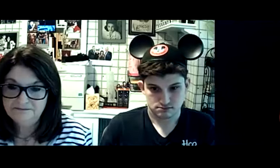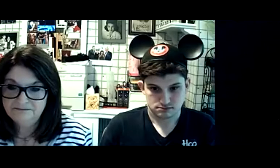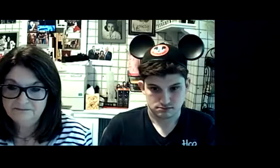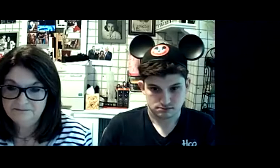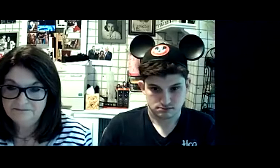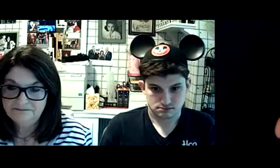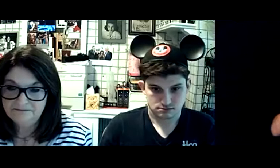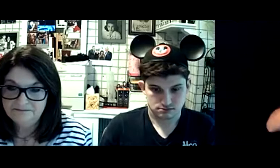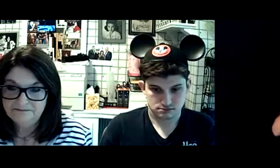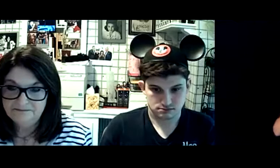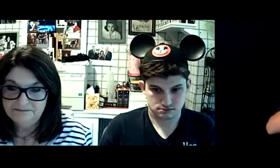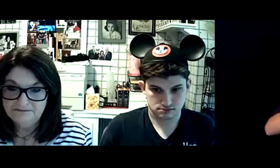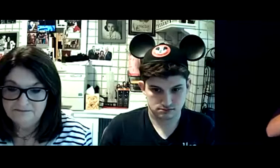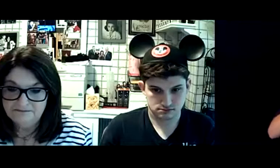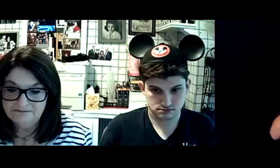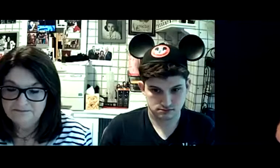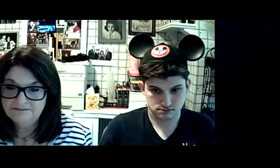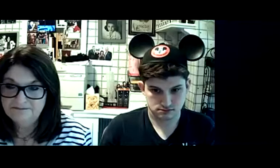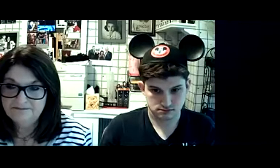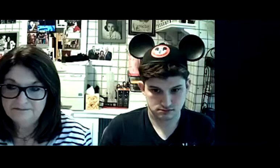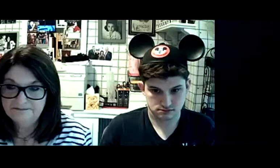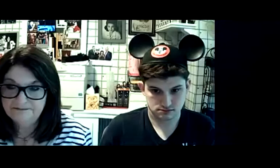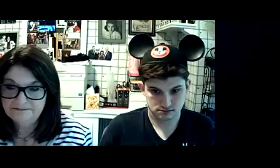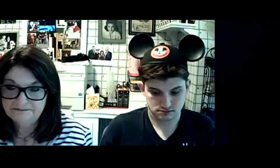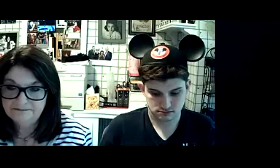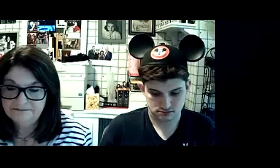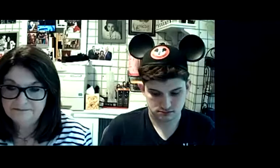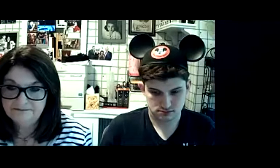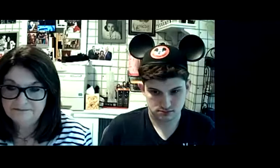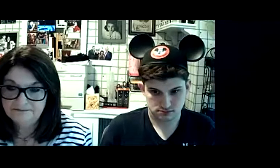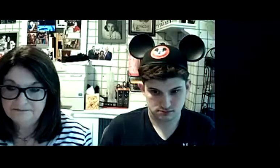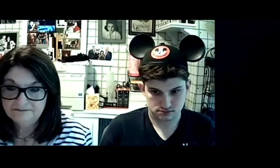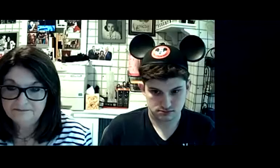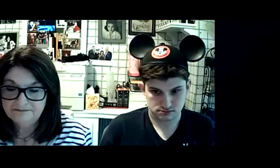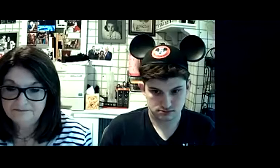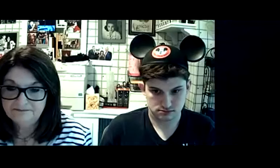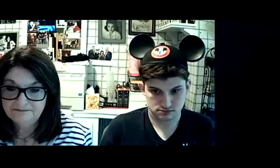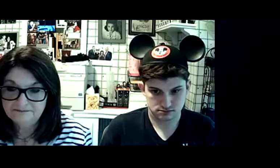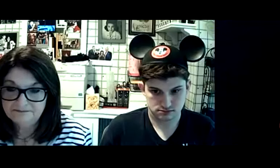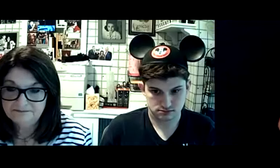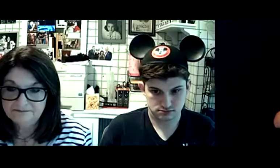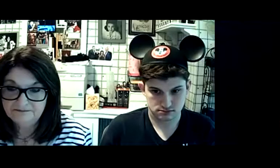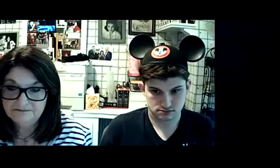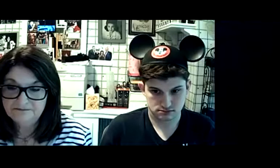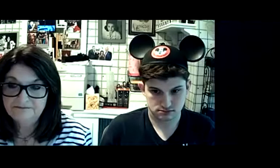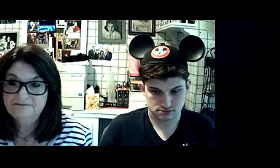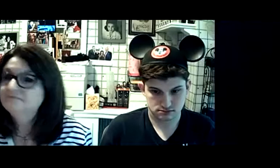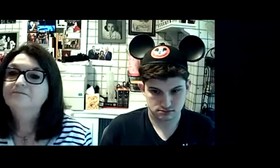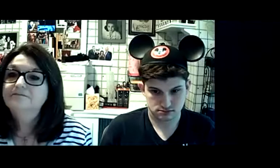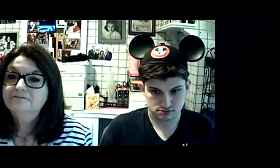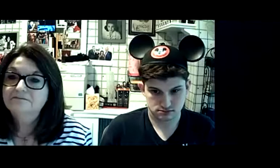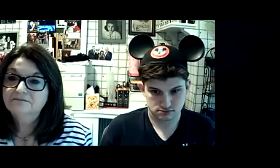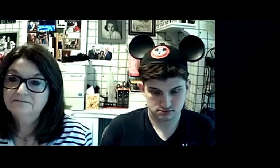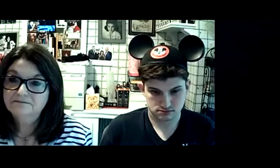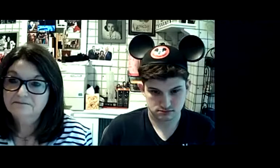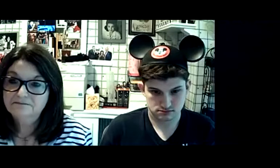live captioning. At any time, you should be able to see our interpreters as well as the primary speaker on the screen. If you have any questions